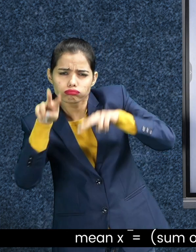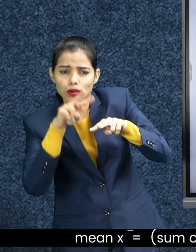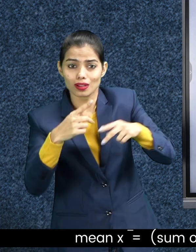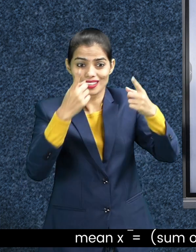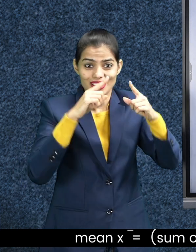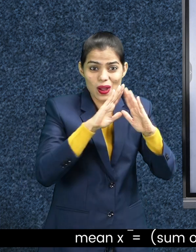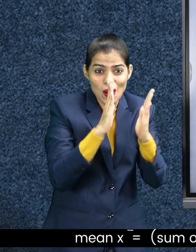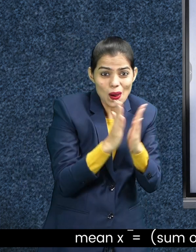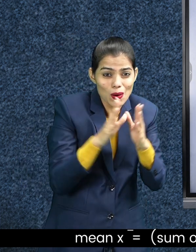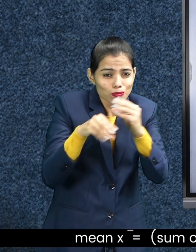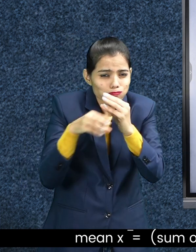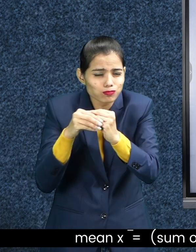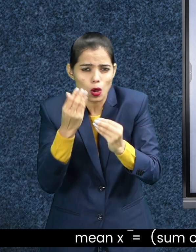observations.